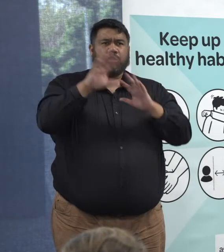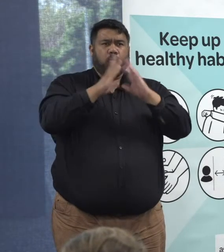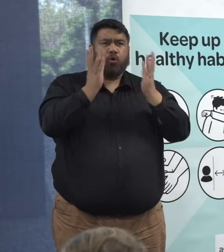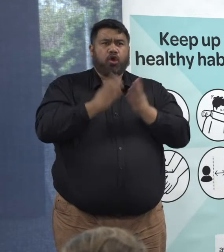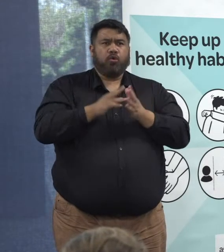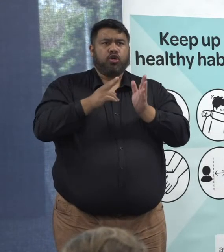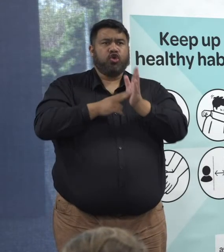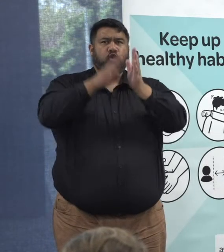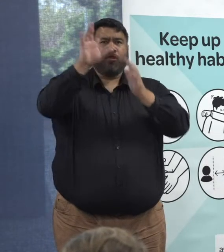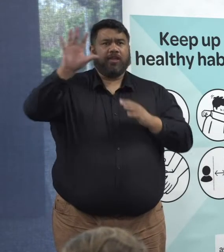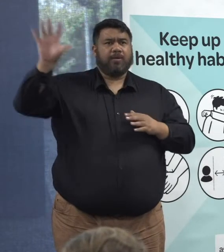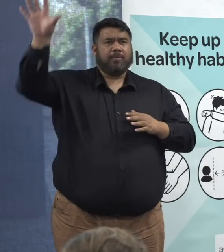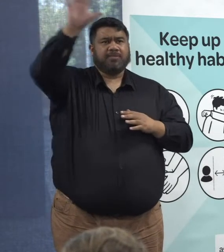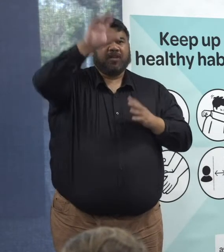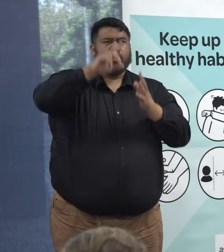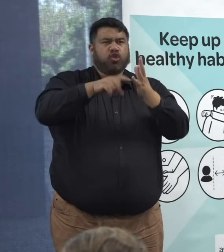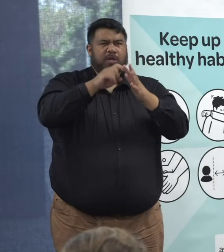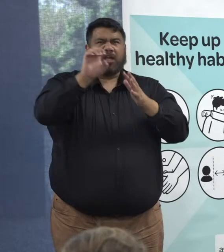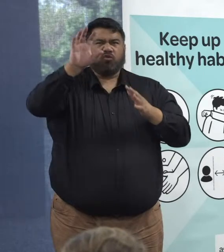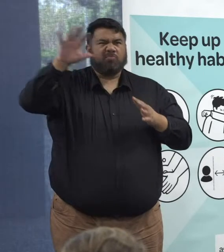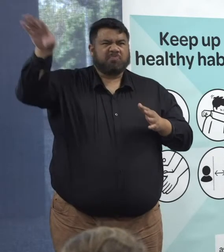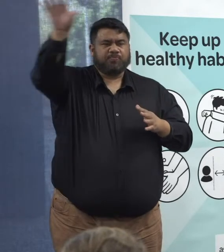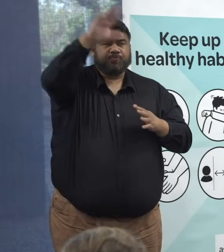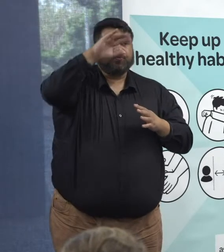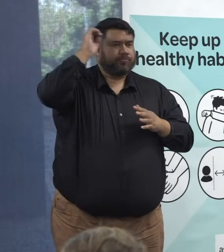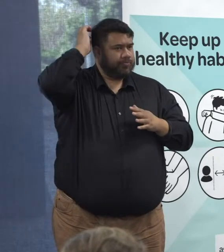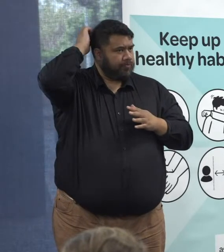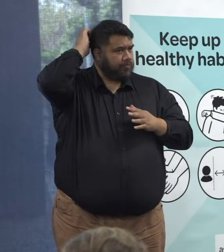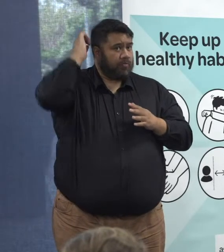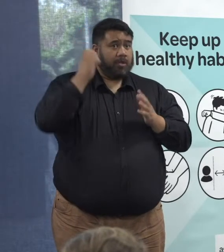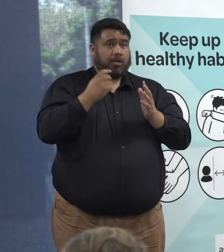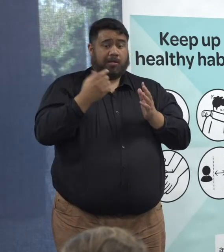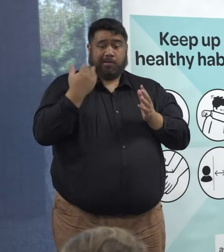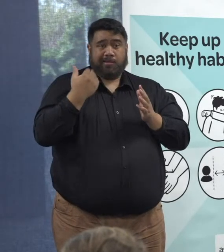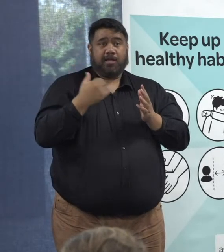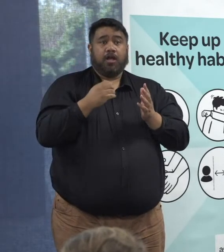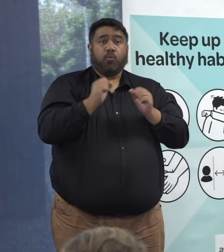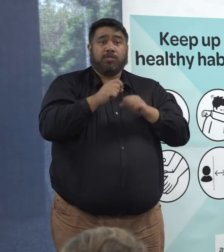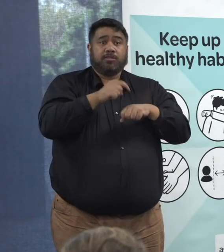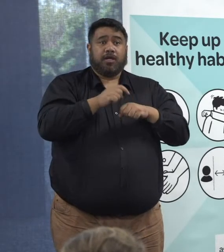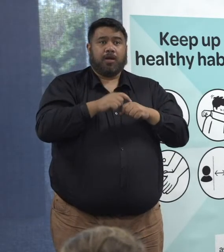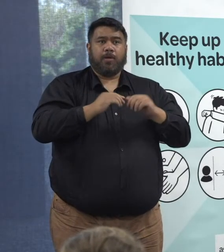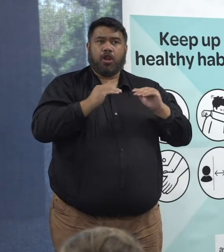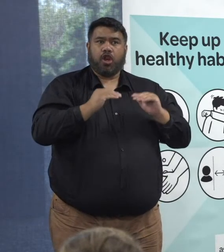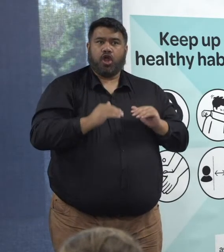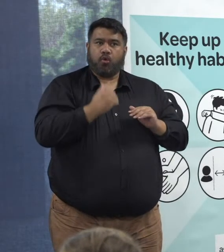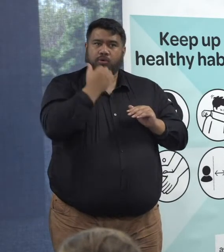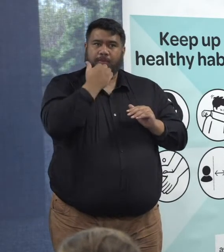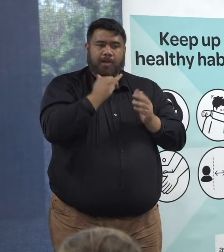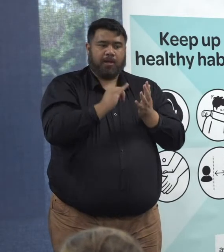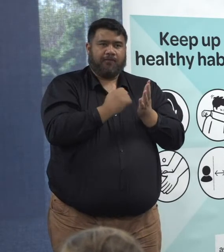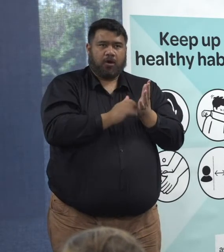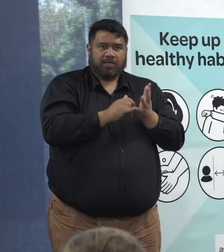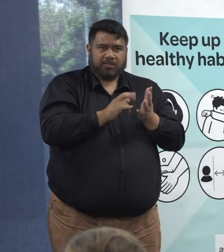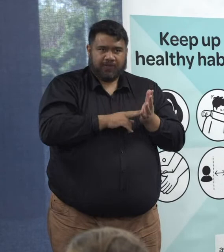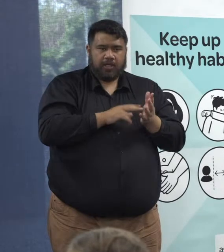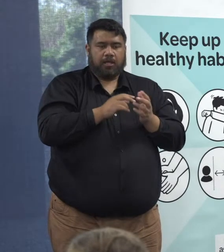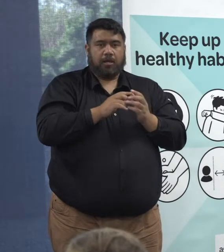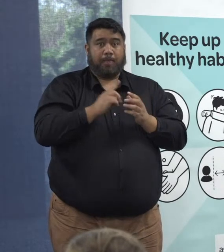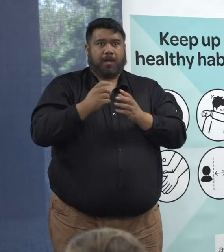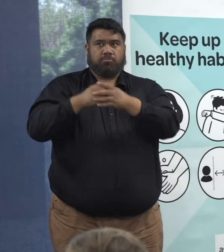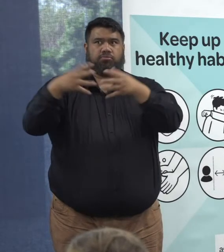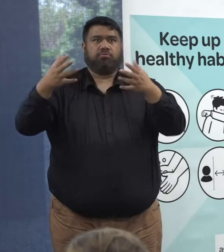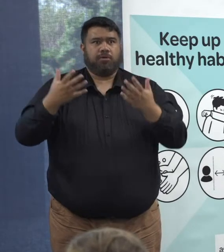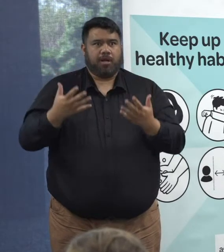the flu and RSV seasons through their winter were quite low, but actually they've got a bit of a surge again now. And